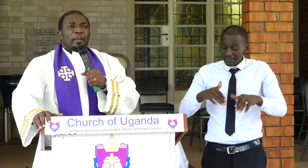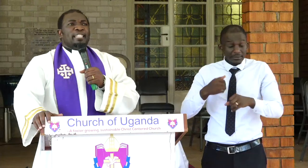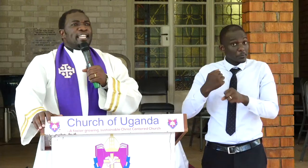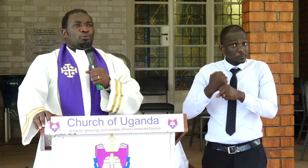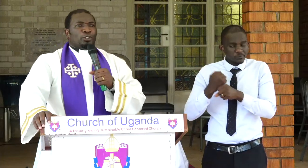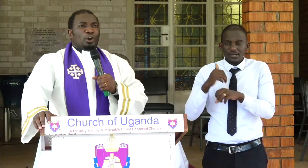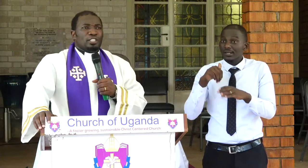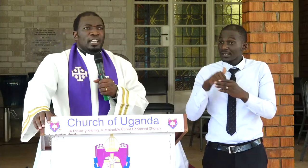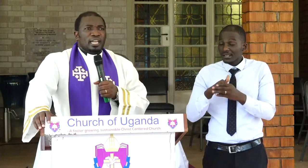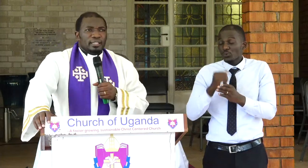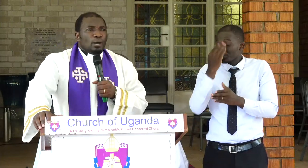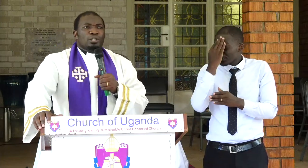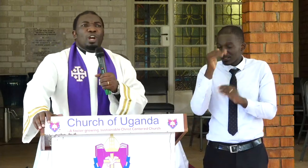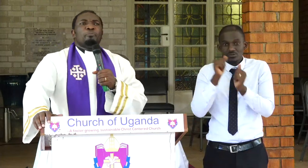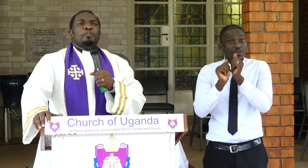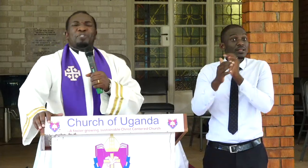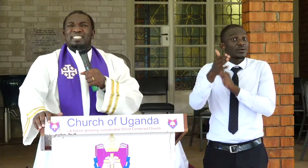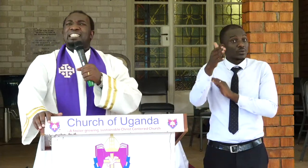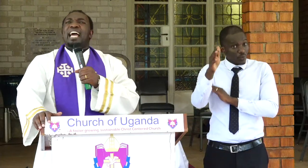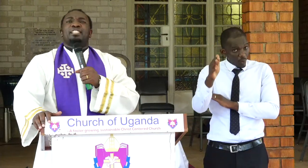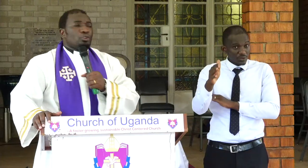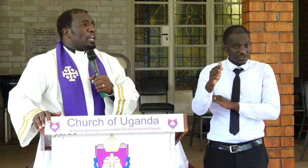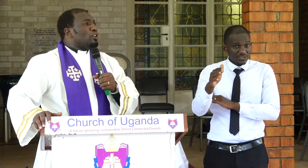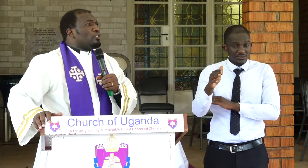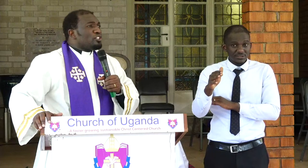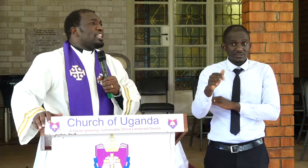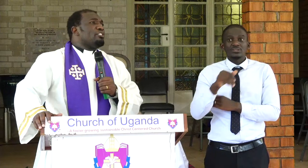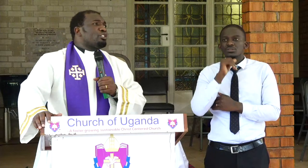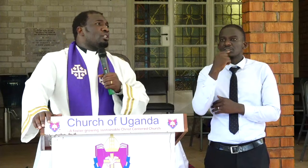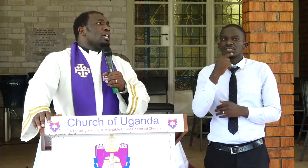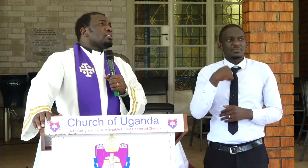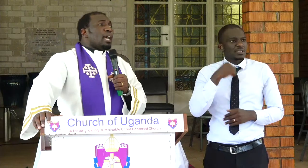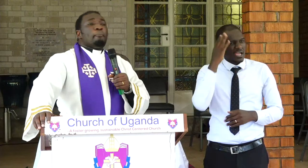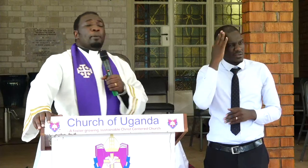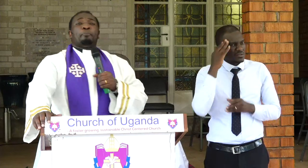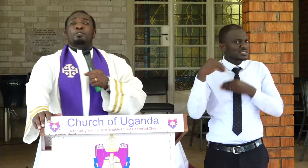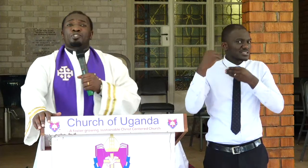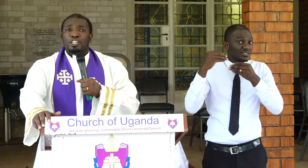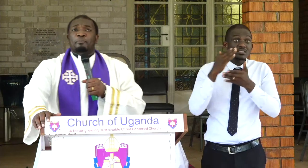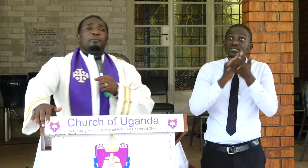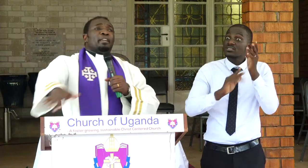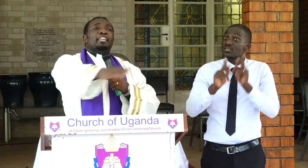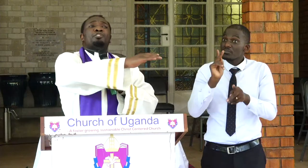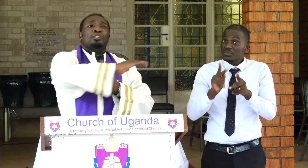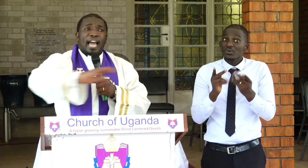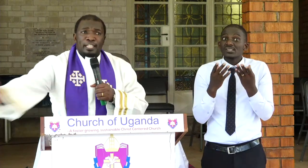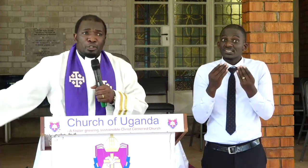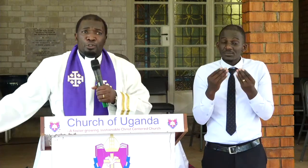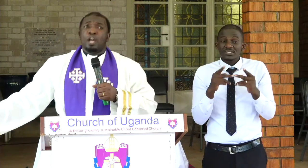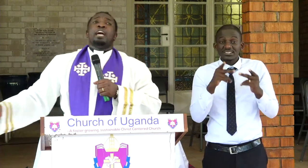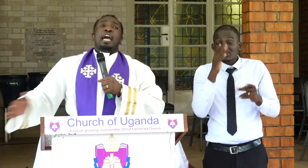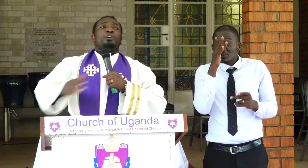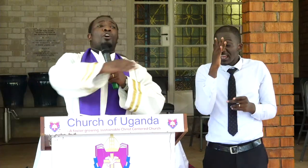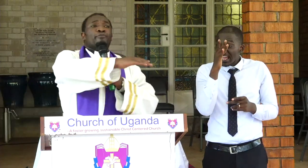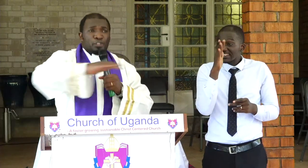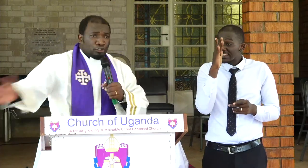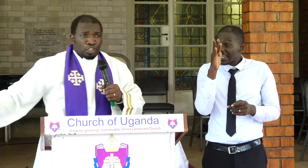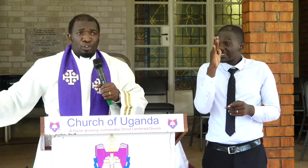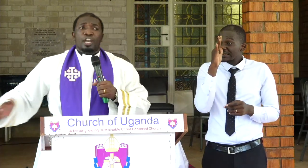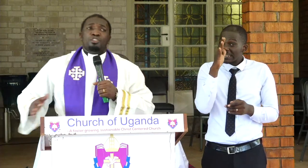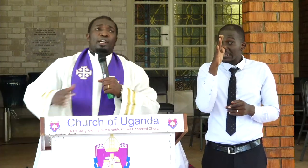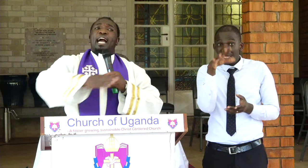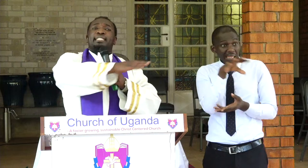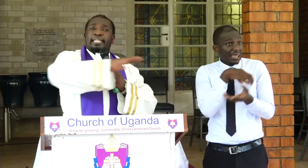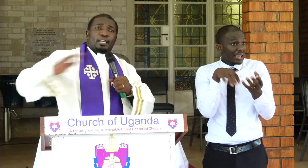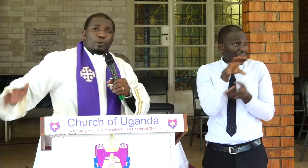in obedience with God. They would not be first lied to. I know this generation, some people simply begin to lie to you and confuse